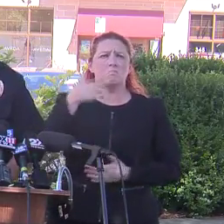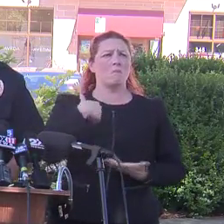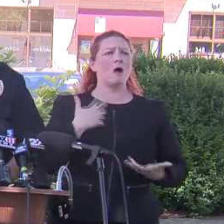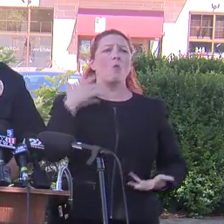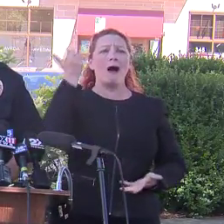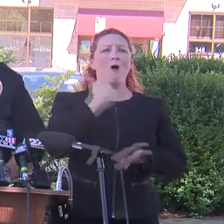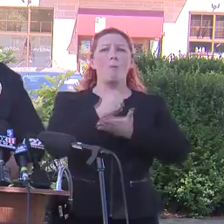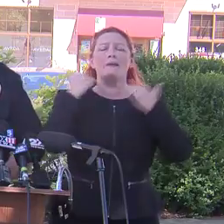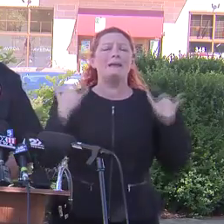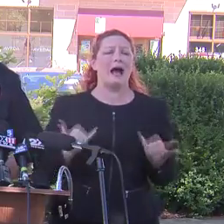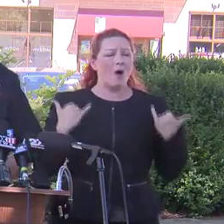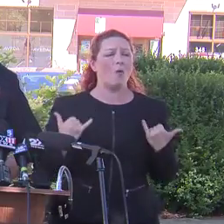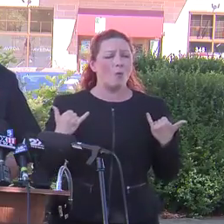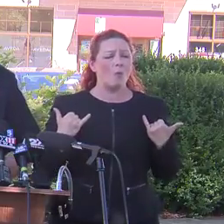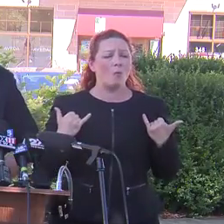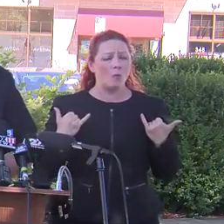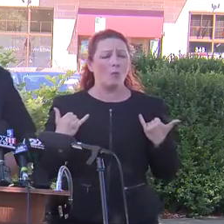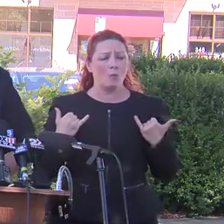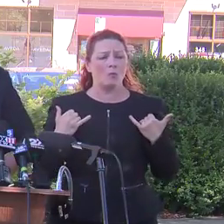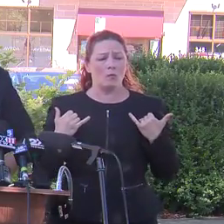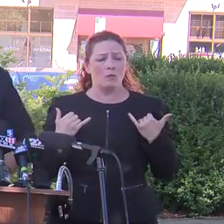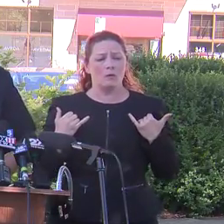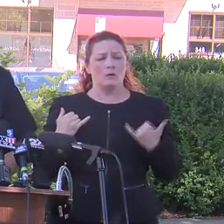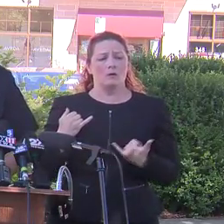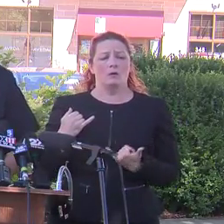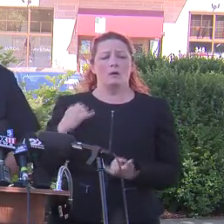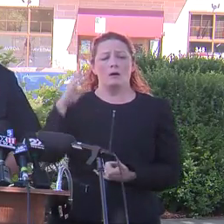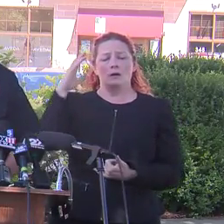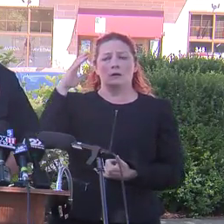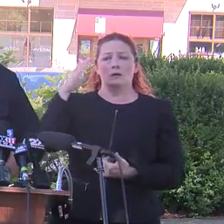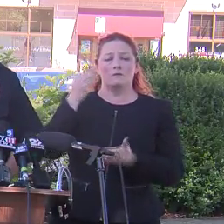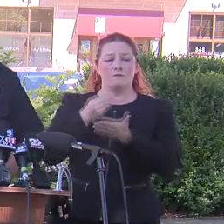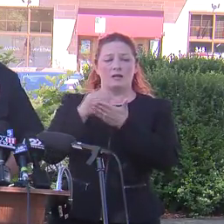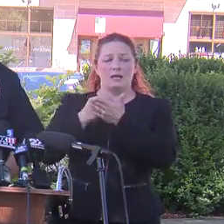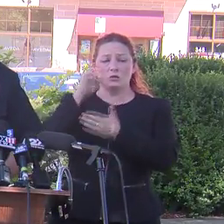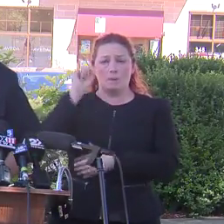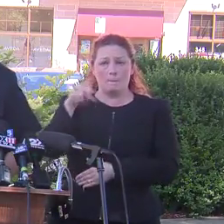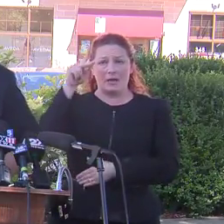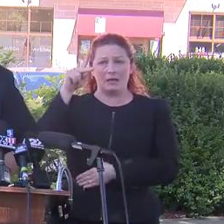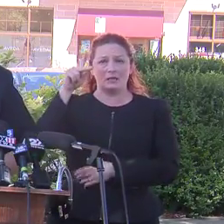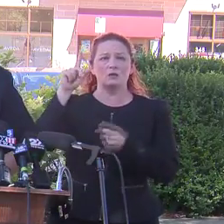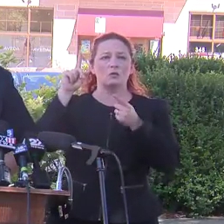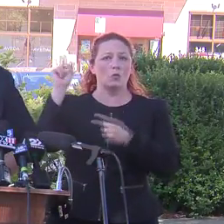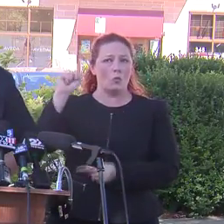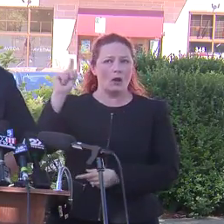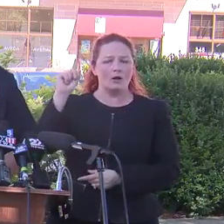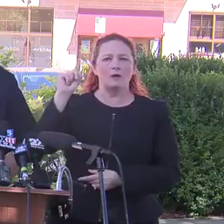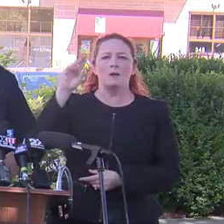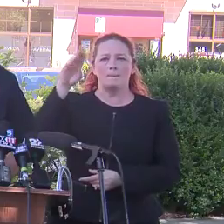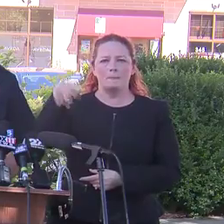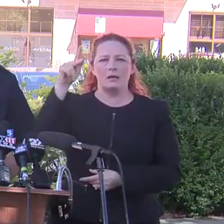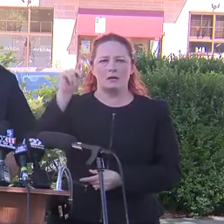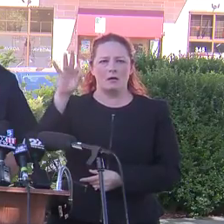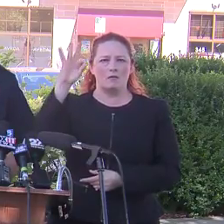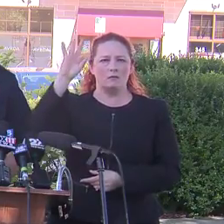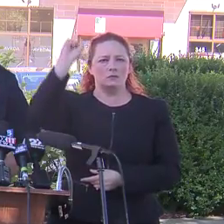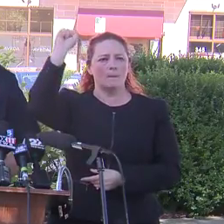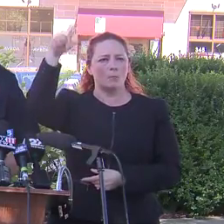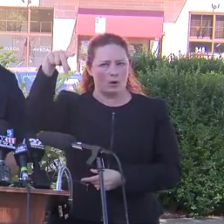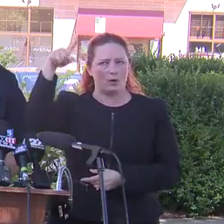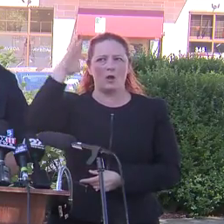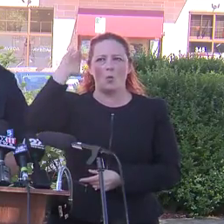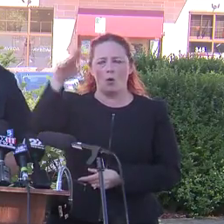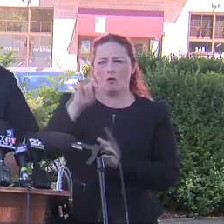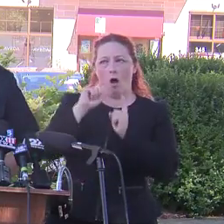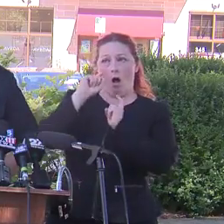what the Sunshine Place is asking, that financial donations to the Bank of Sun Prairie is the preferred route to go. And they'll make sure that it gets